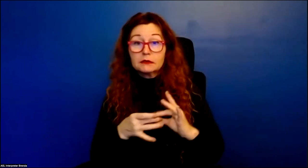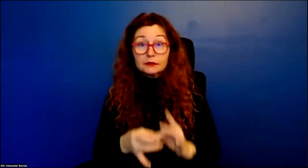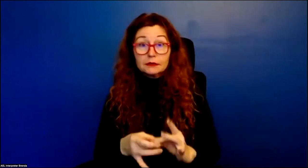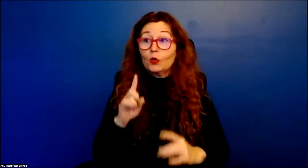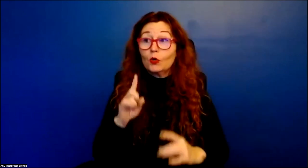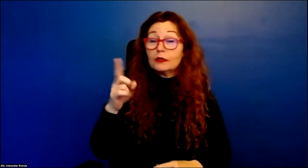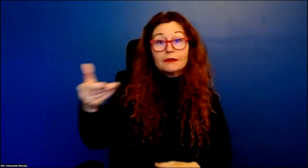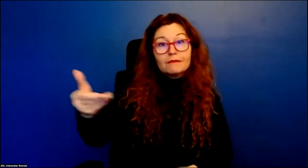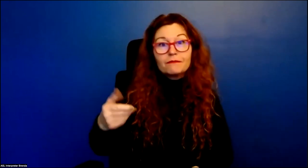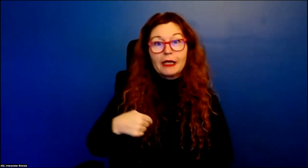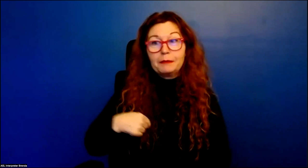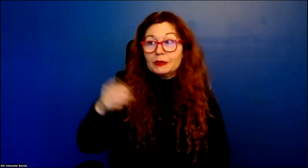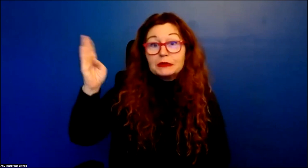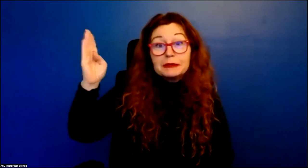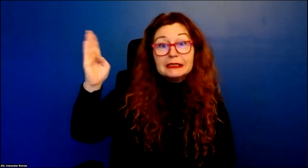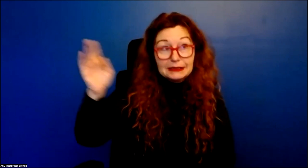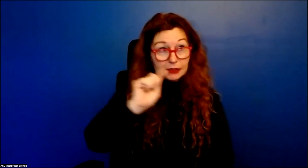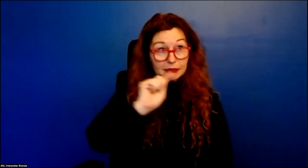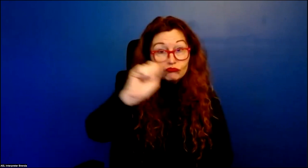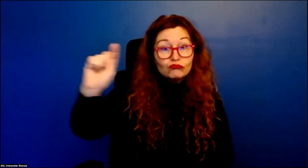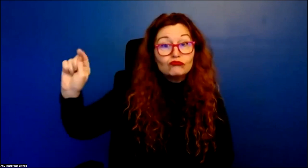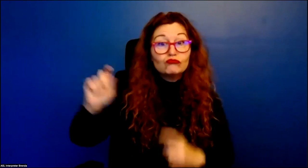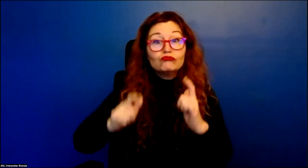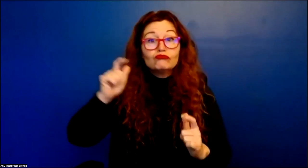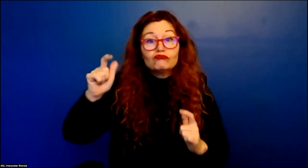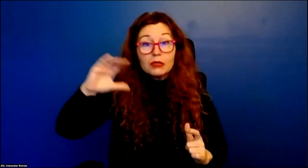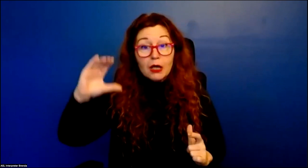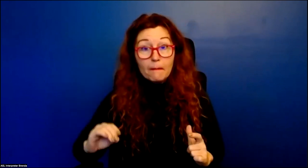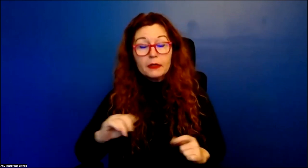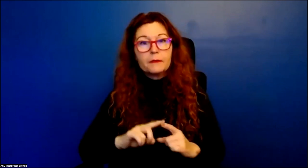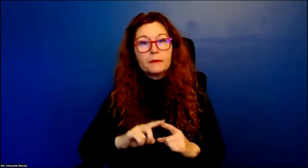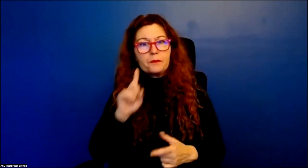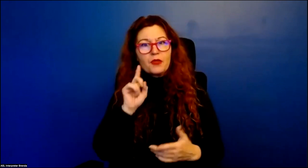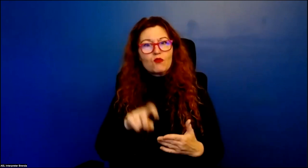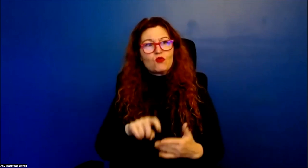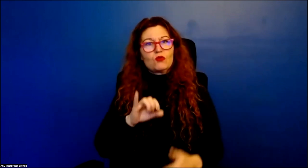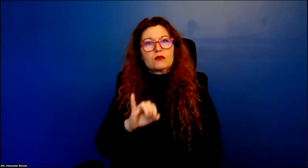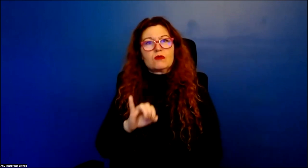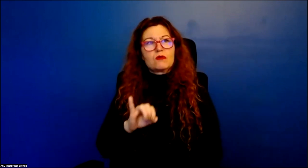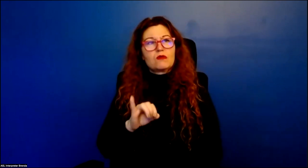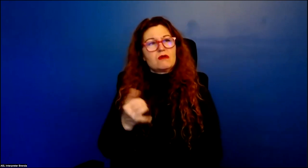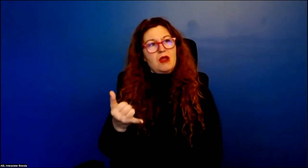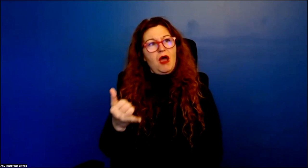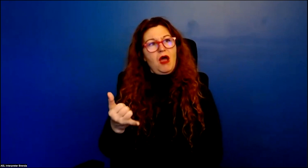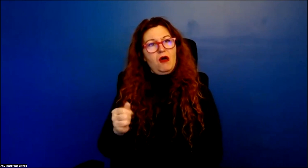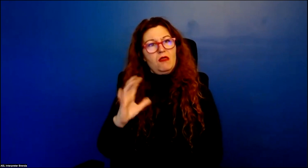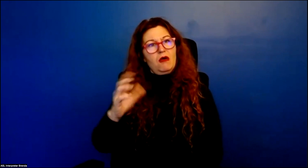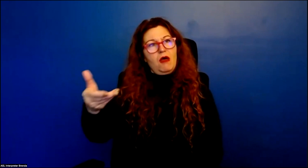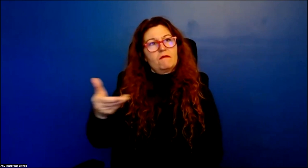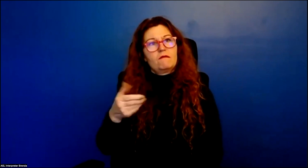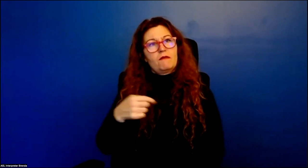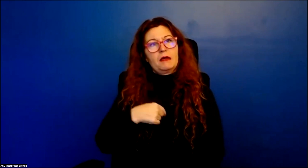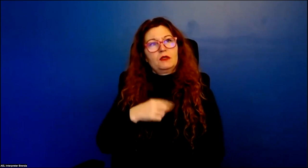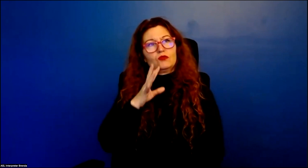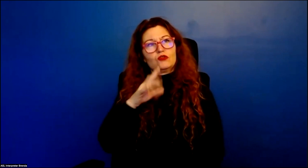I finally have realized this year is that I'm not being invited to speak as an expert on accessibility. I'm not